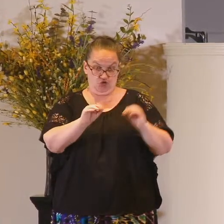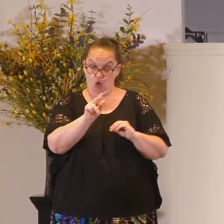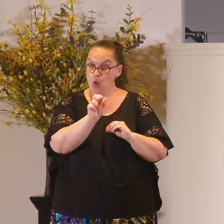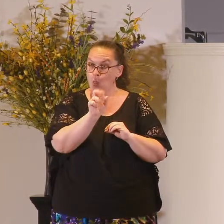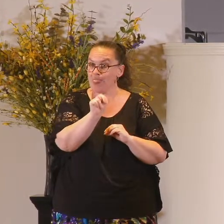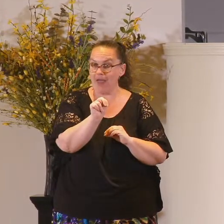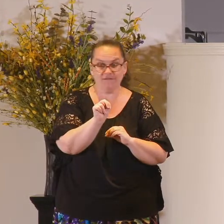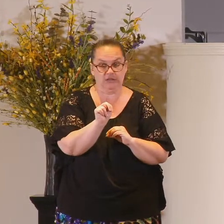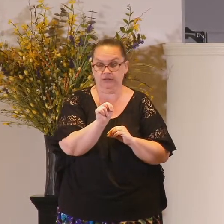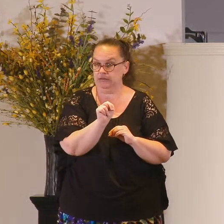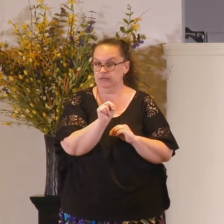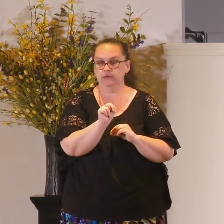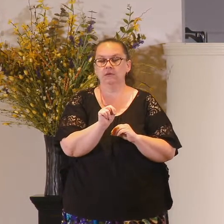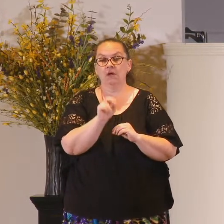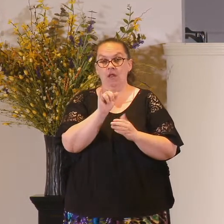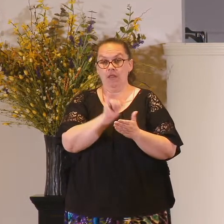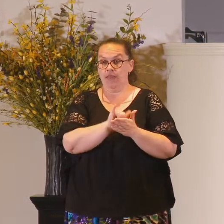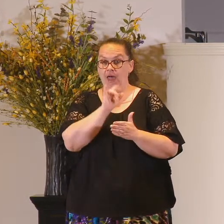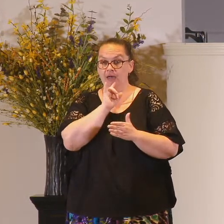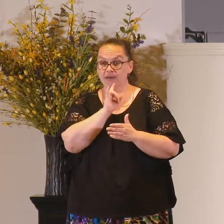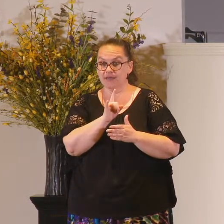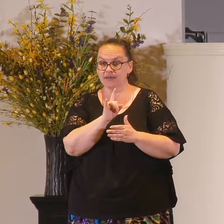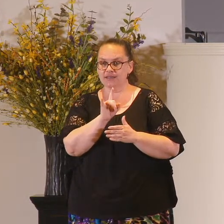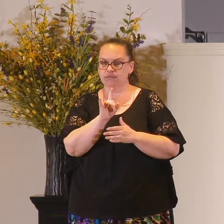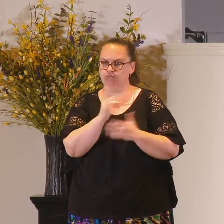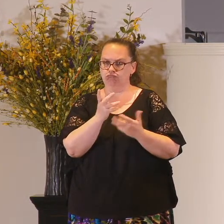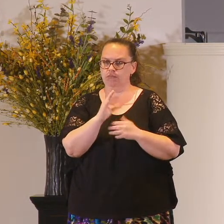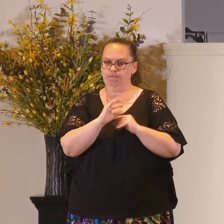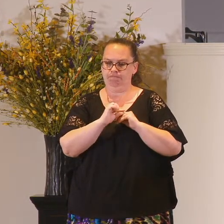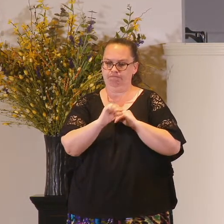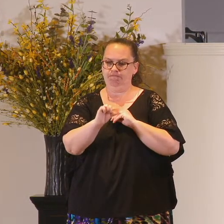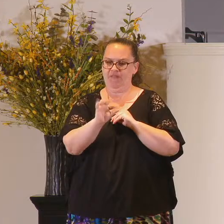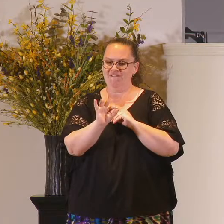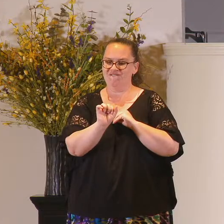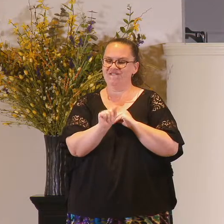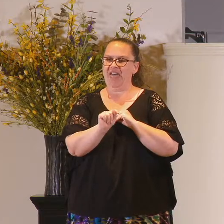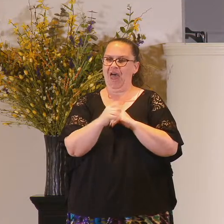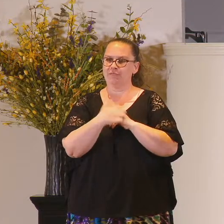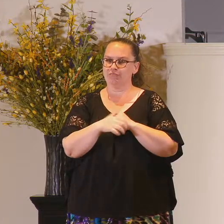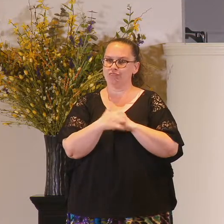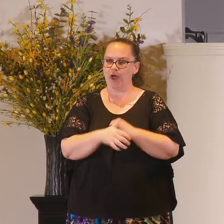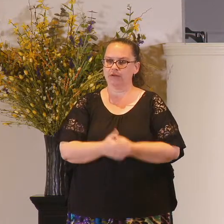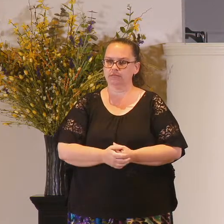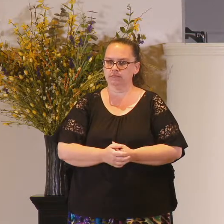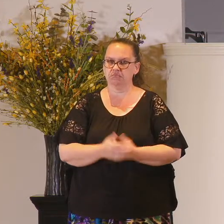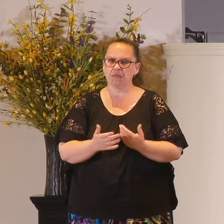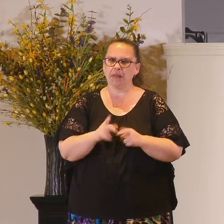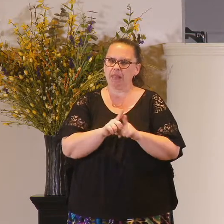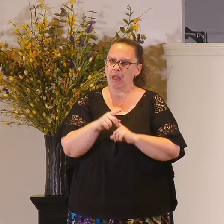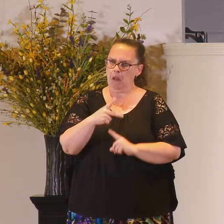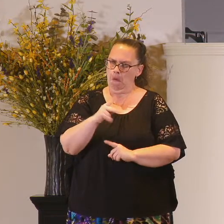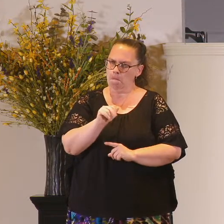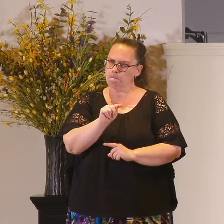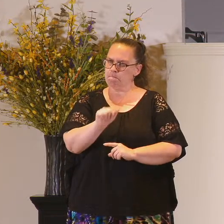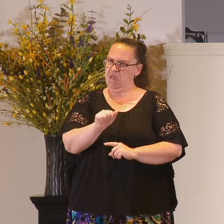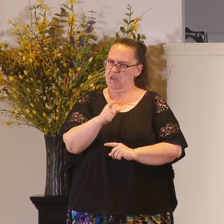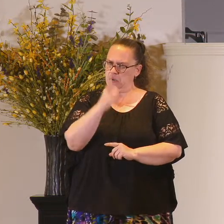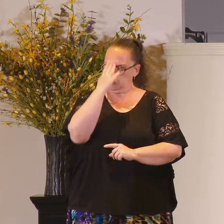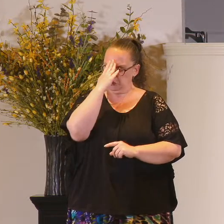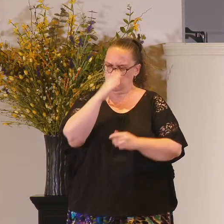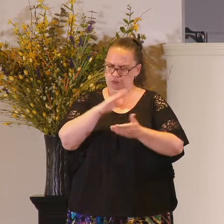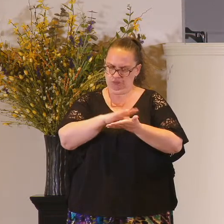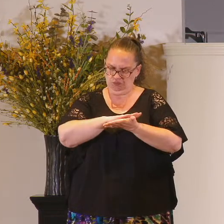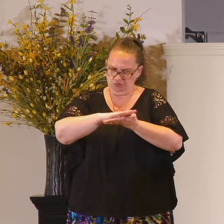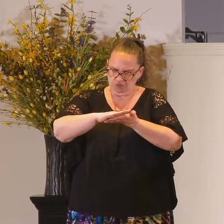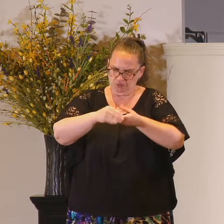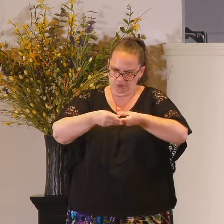in it. This would be flatbread, what we might call a pita, typically in Scripture